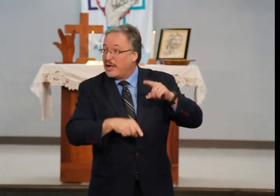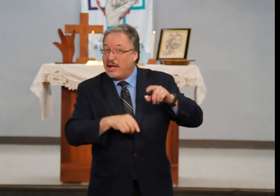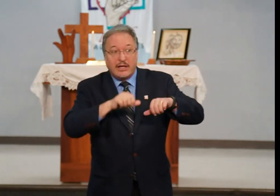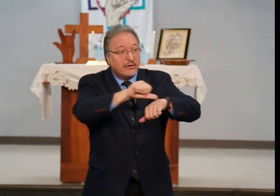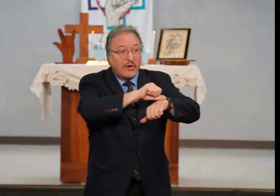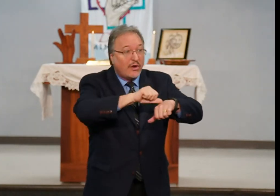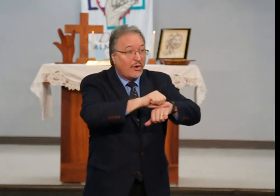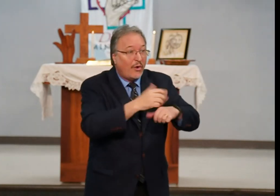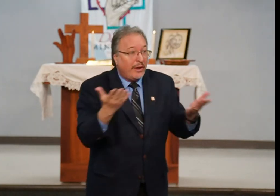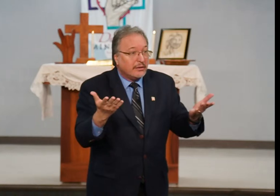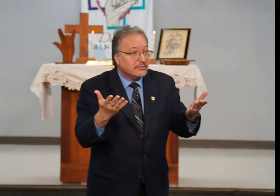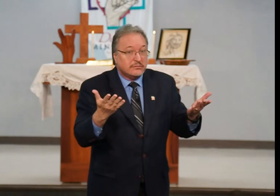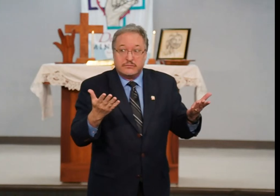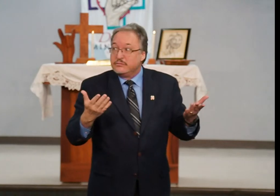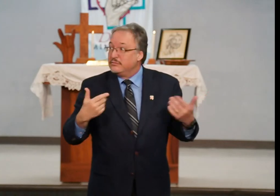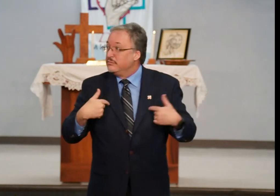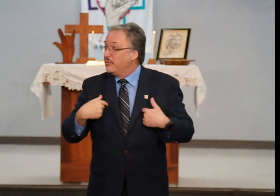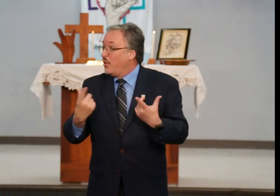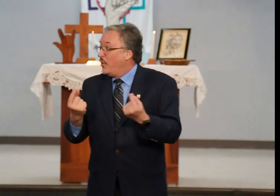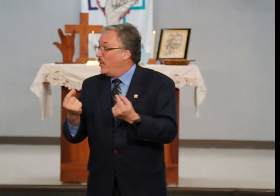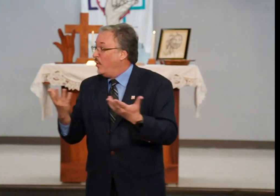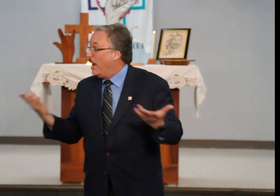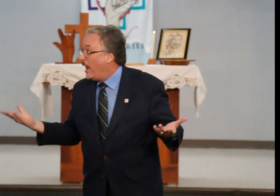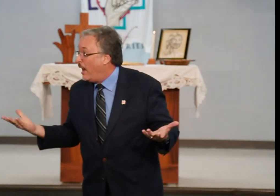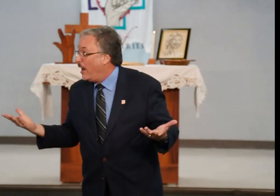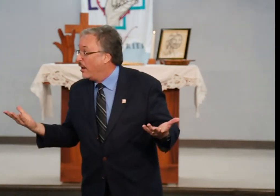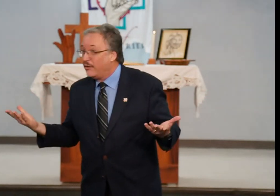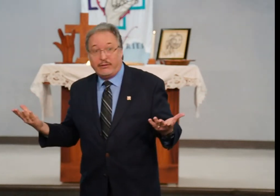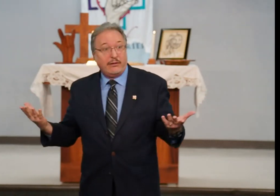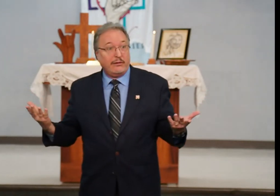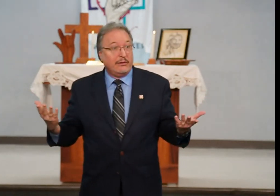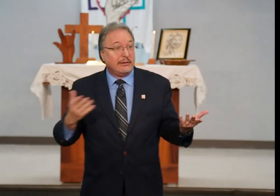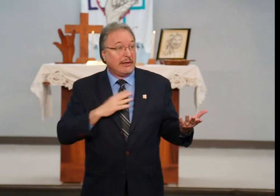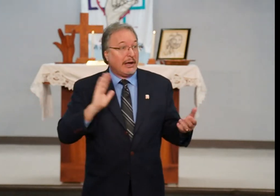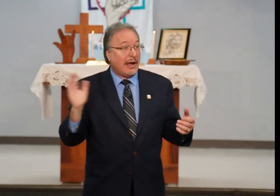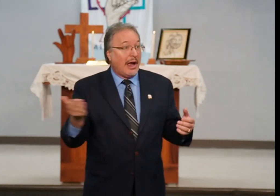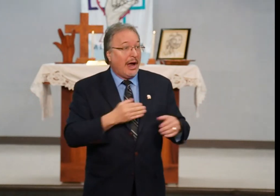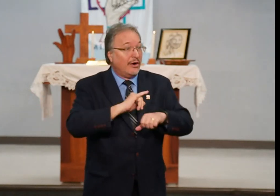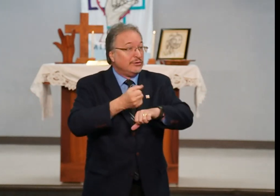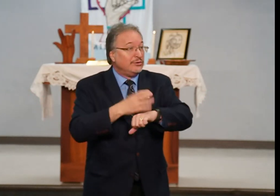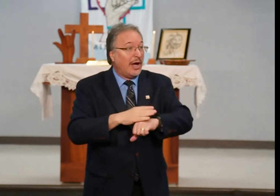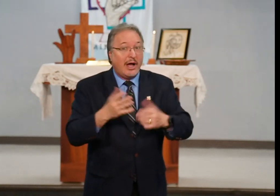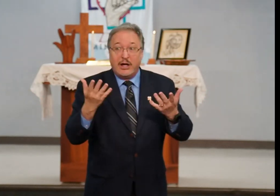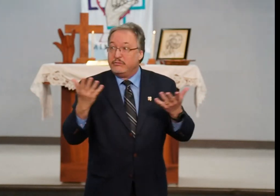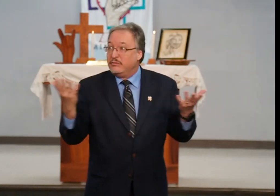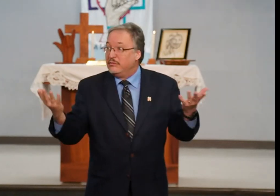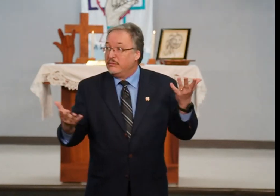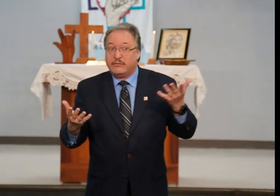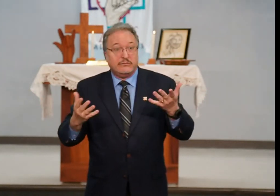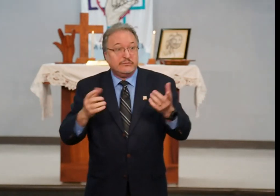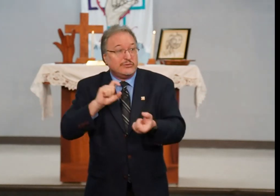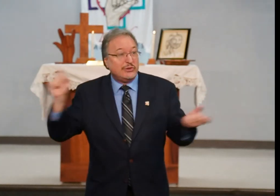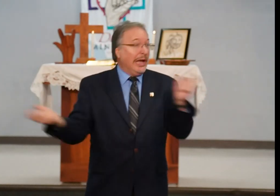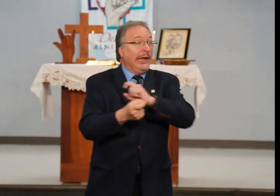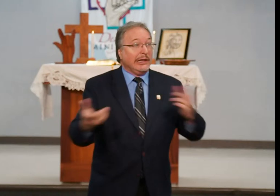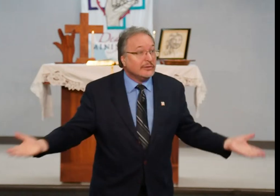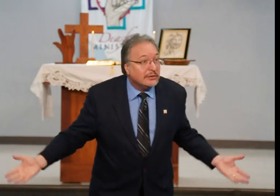all. He wasn't there to be anointed. He wasn't there for his body to be prepared according to